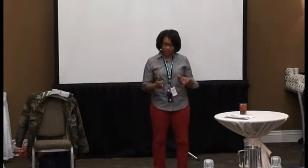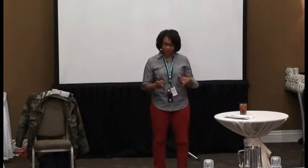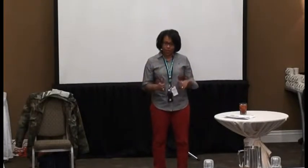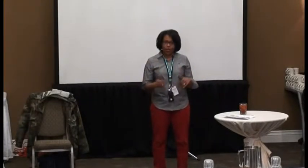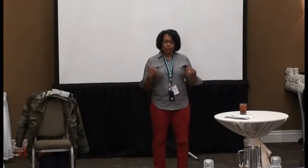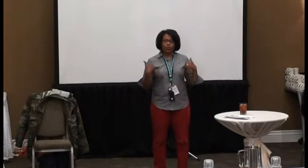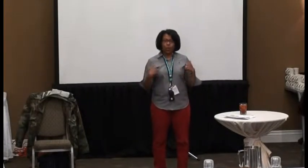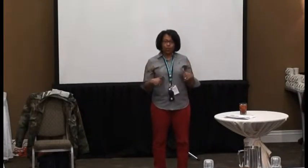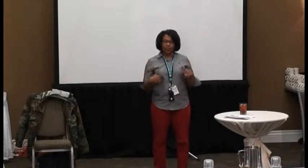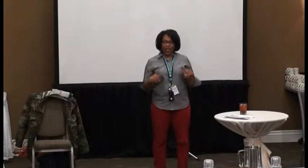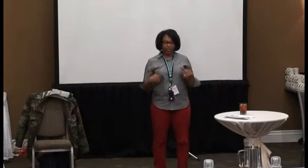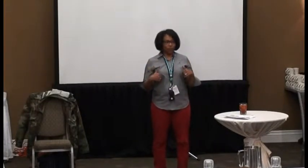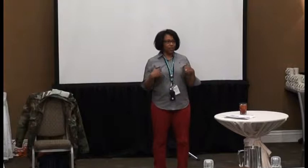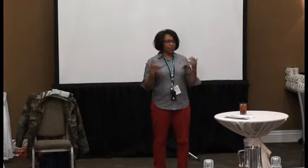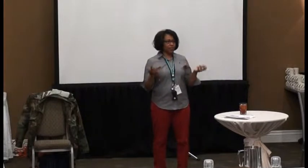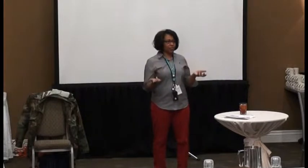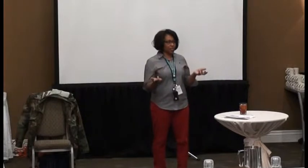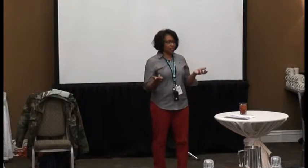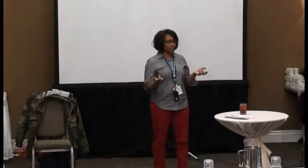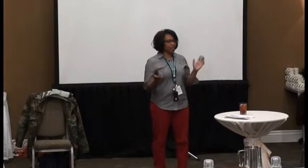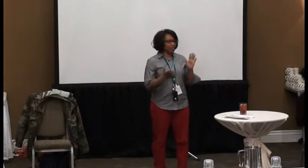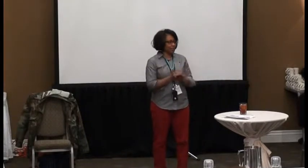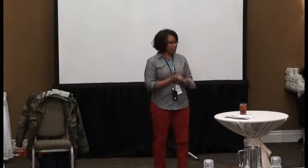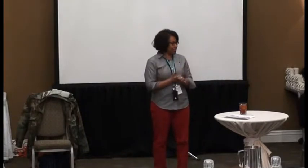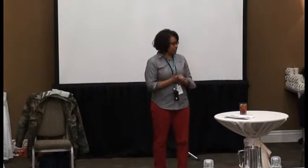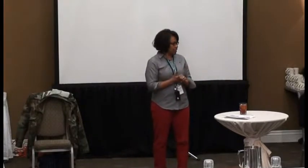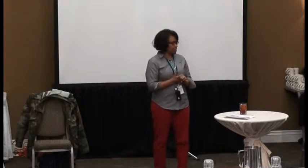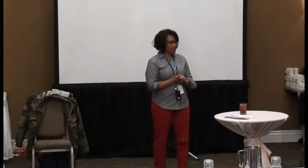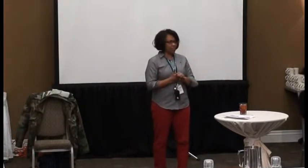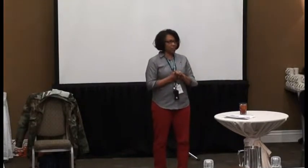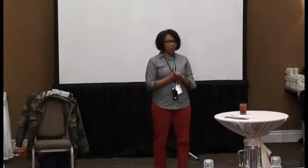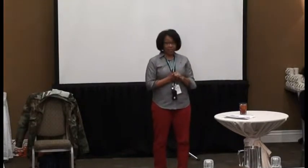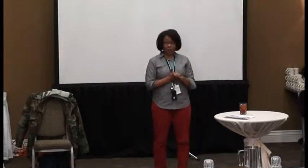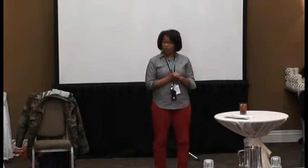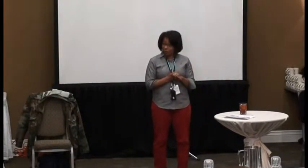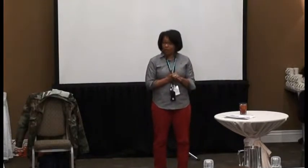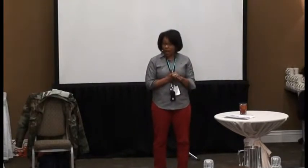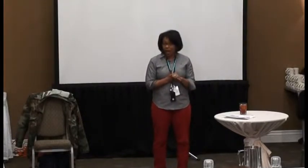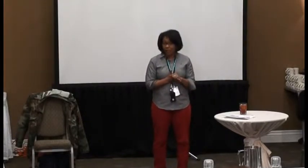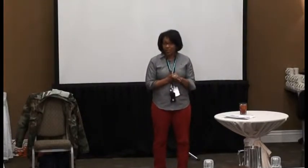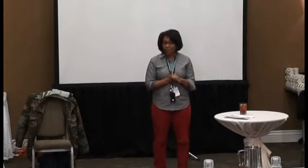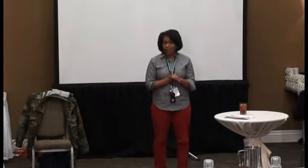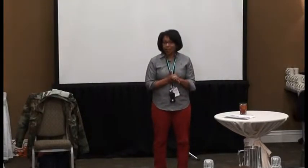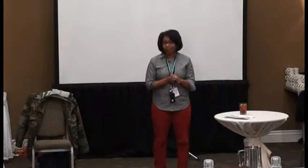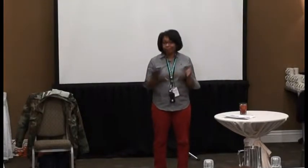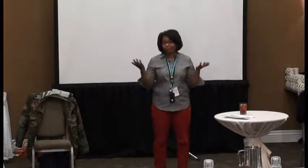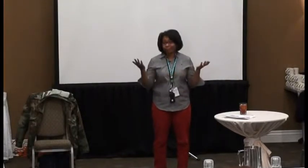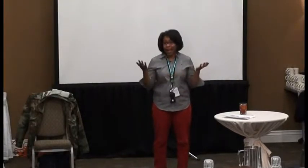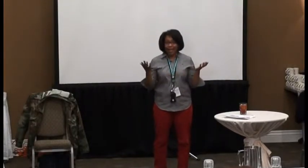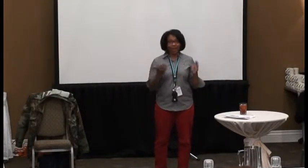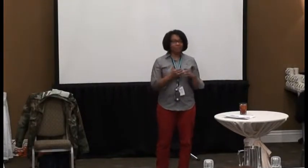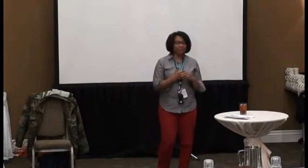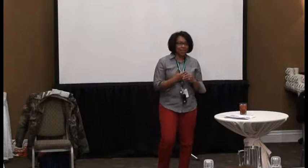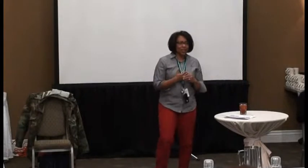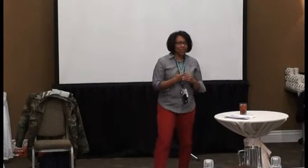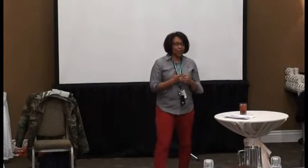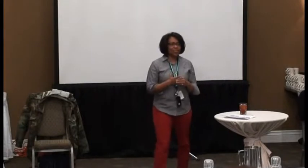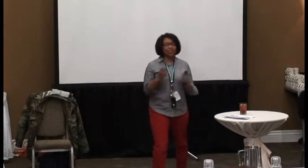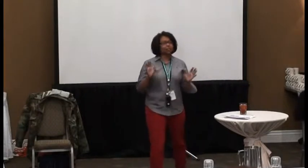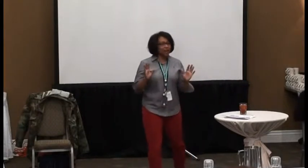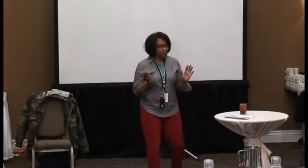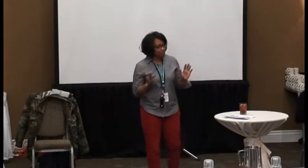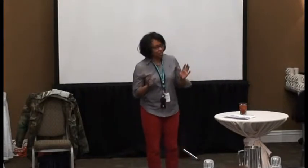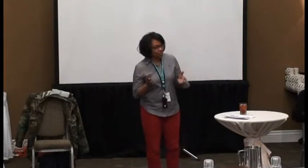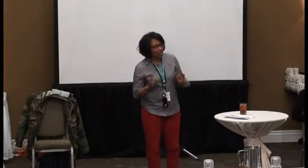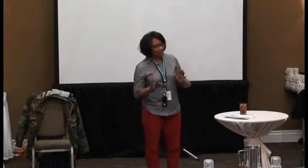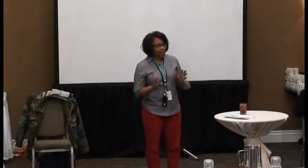children now. So that's really interesting because I don't like to think of myself as being that old, but obviously I am. So, and